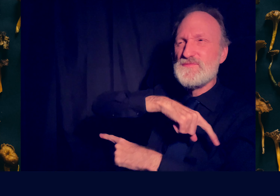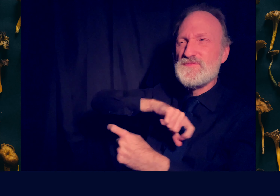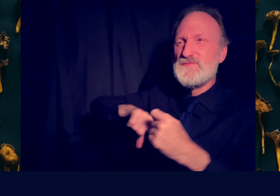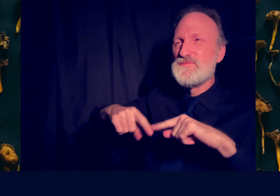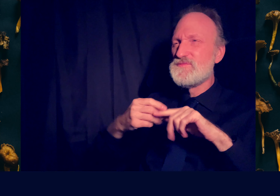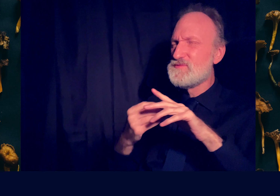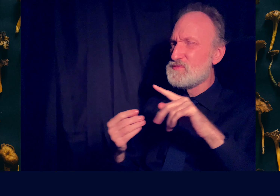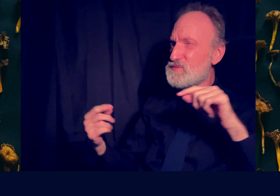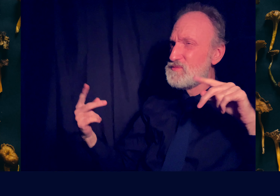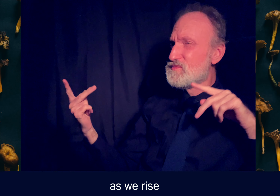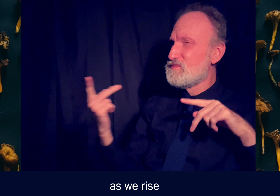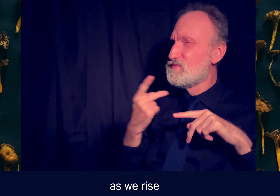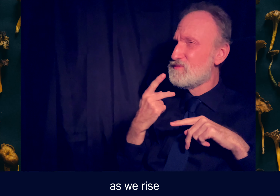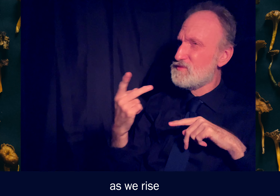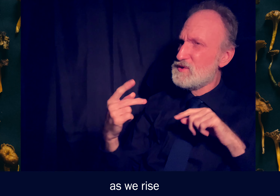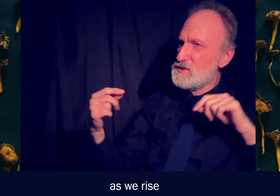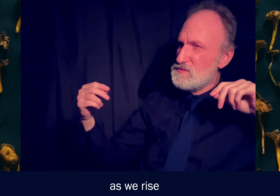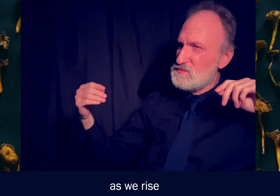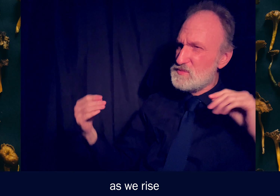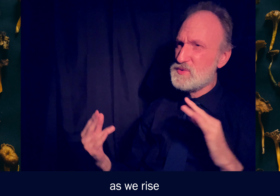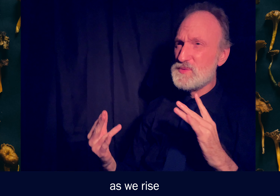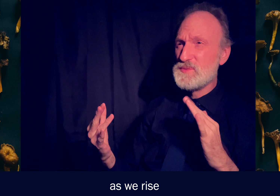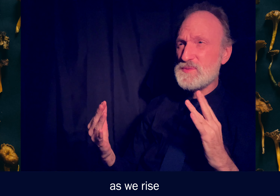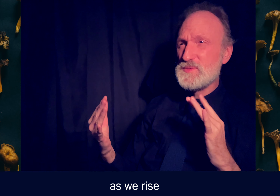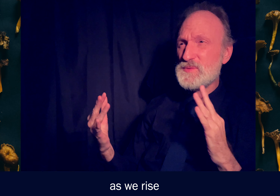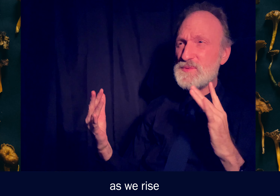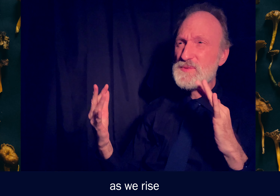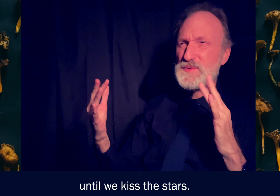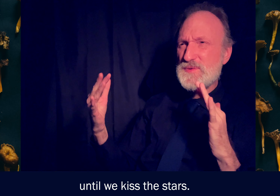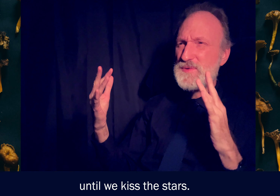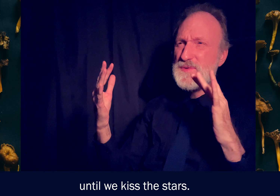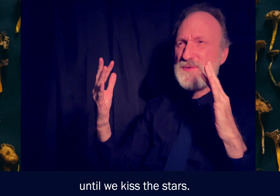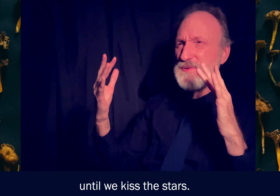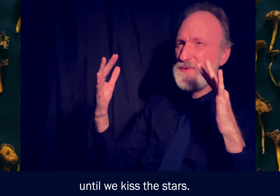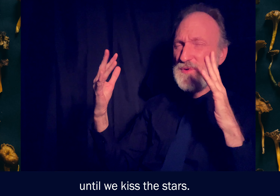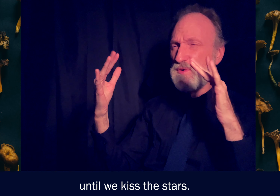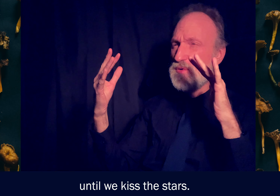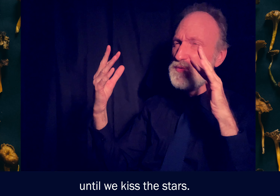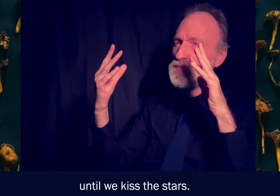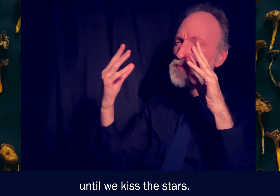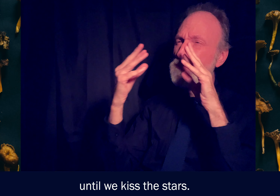As we rise, until we kiss the stars.